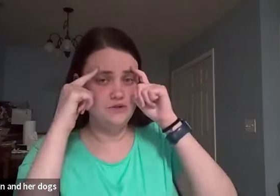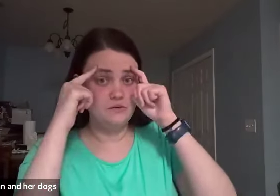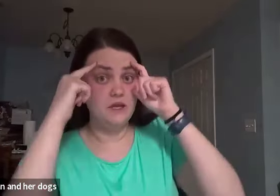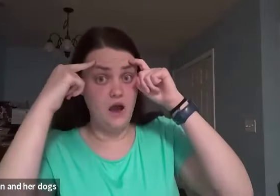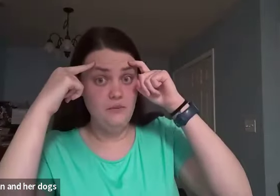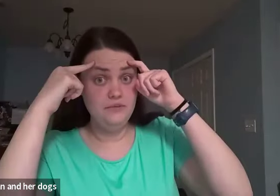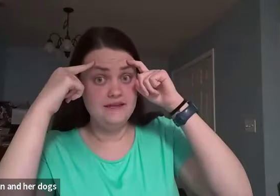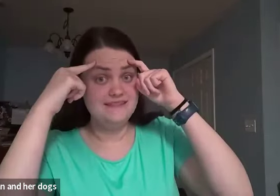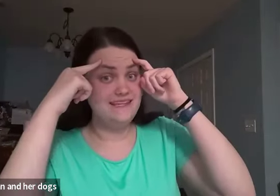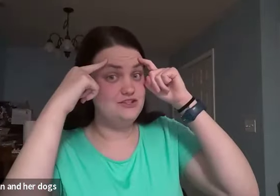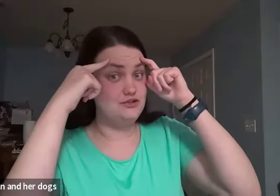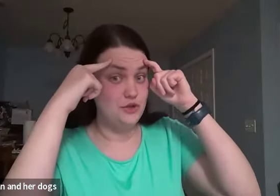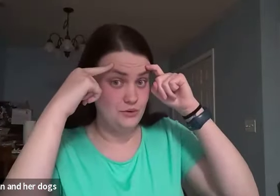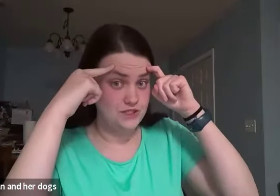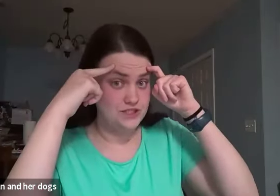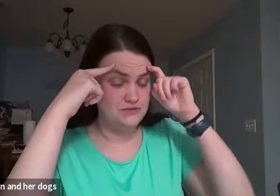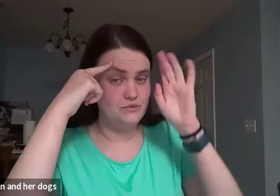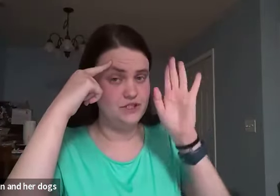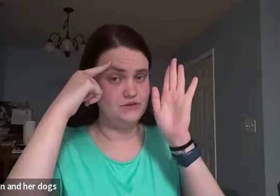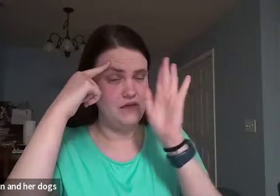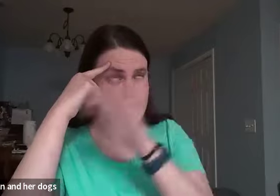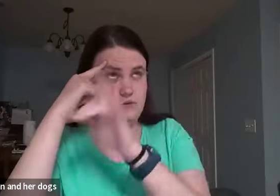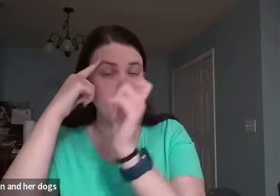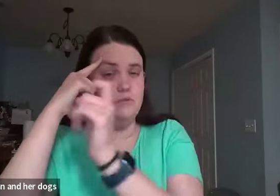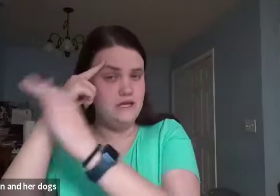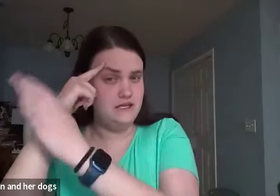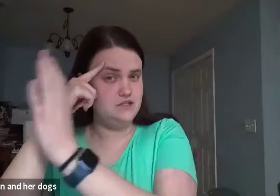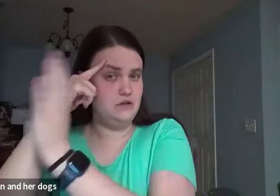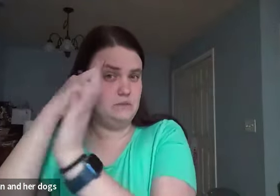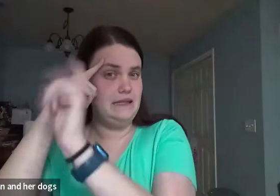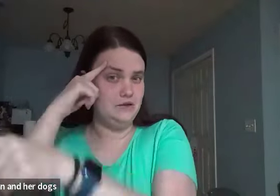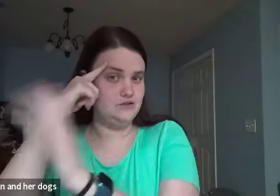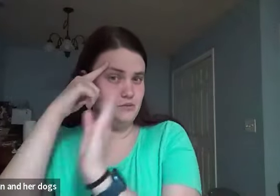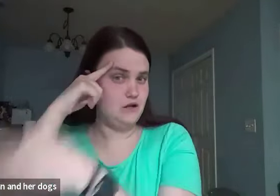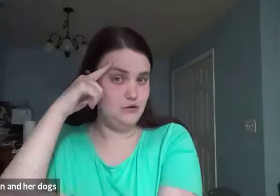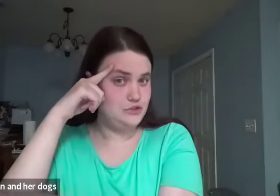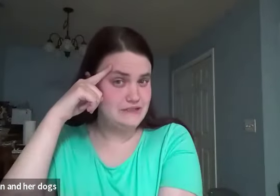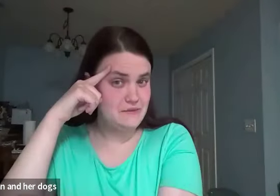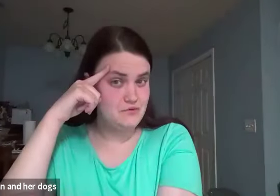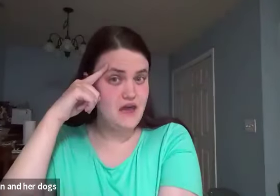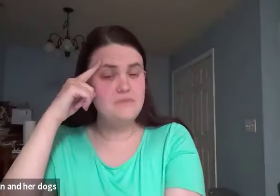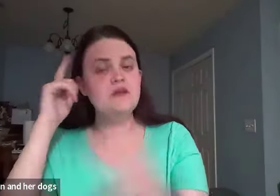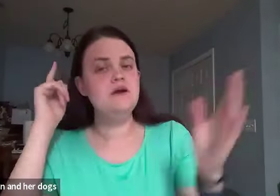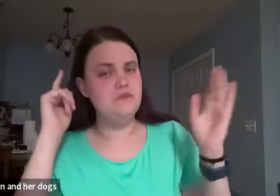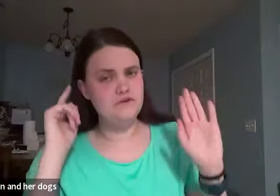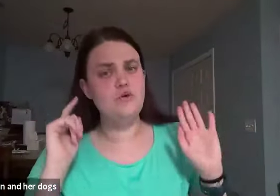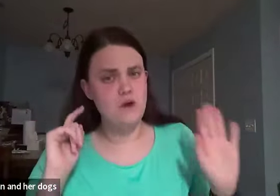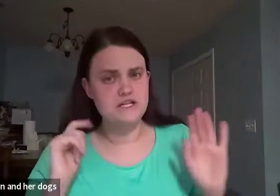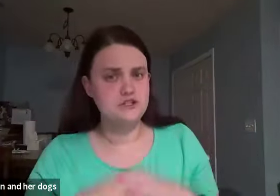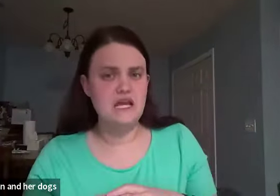eyebrows going up is a yes or no question, which I think we will be getting into a little bit later. So we're not going to go too in depth with that. But for the what is your